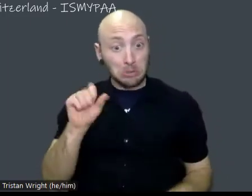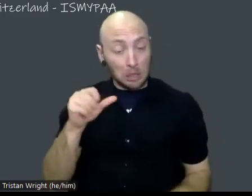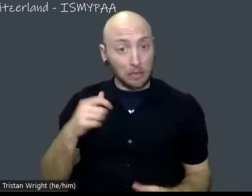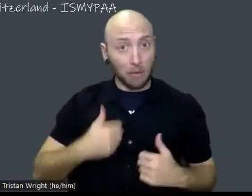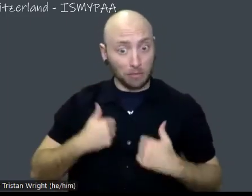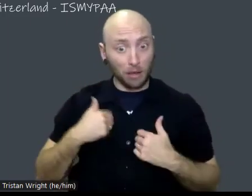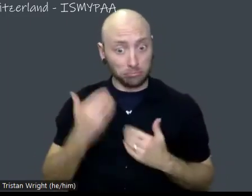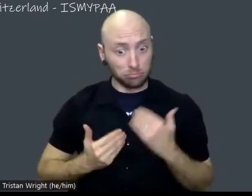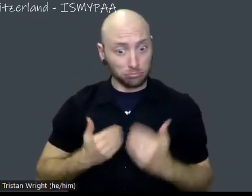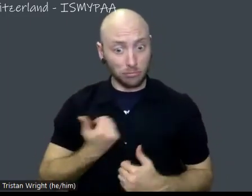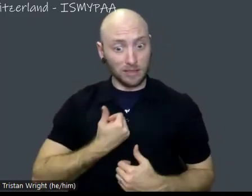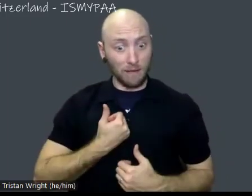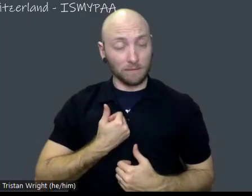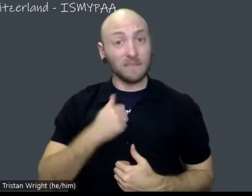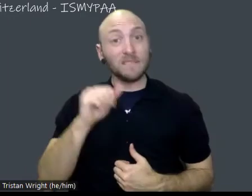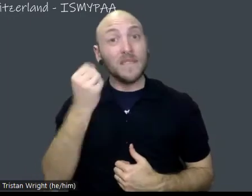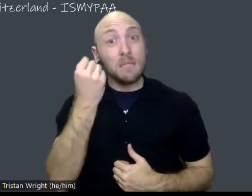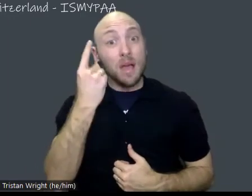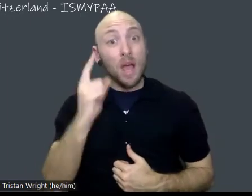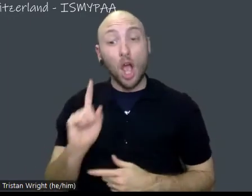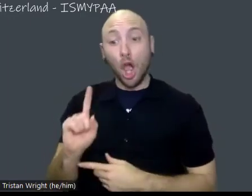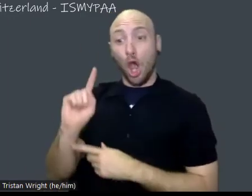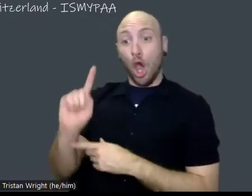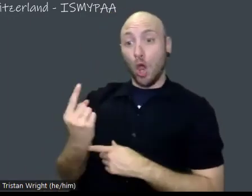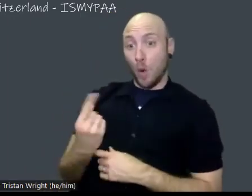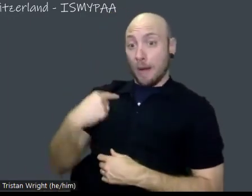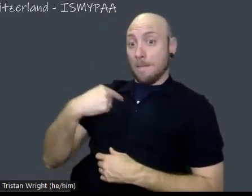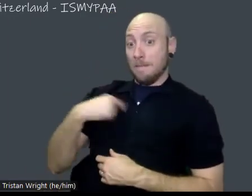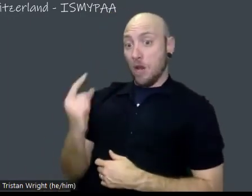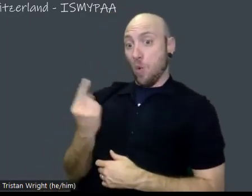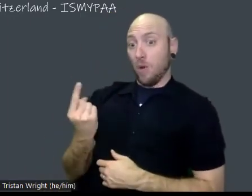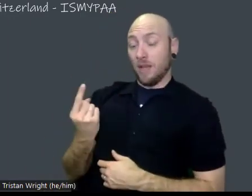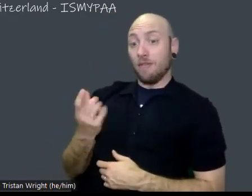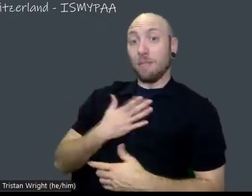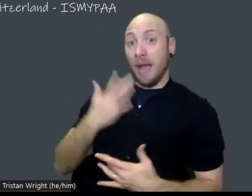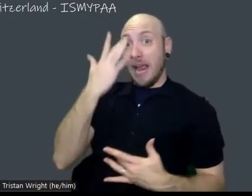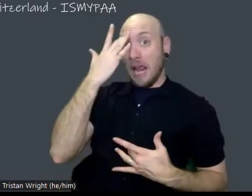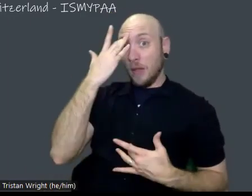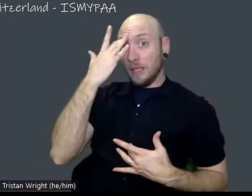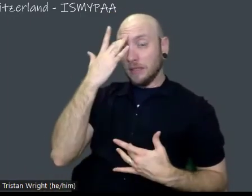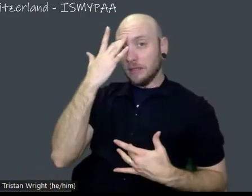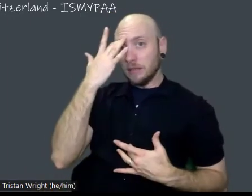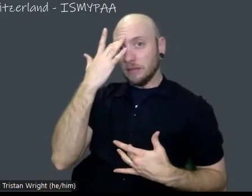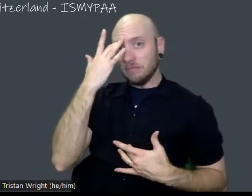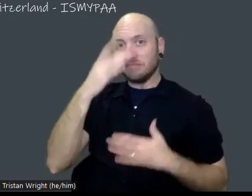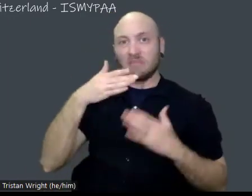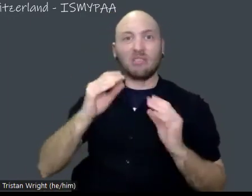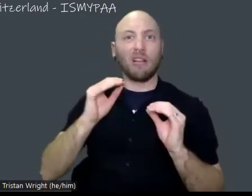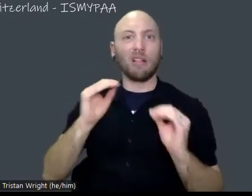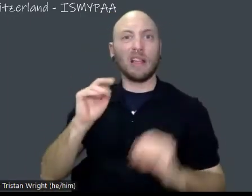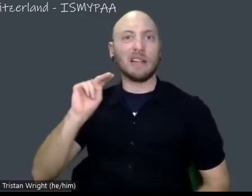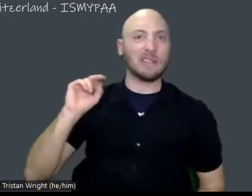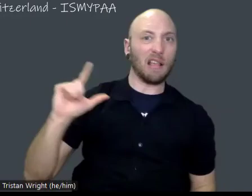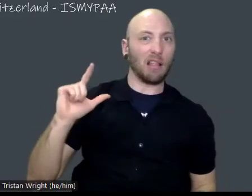definitely, but alone regarding my illness, the result was nil. I